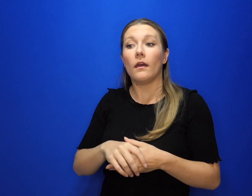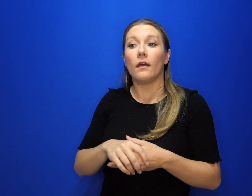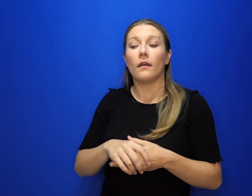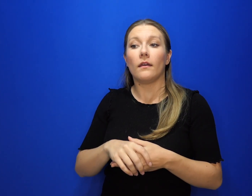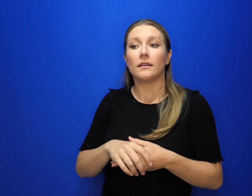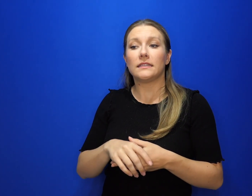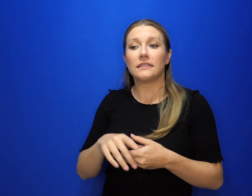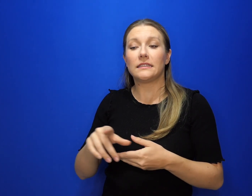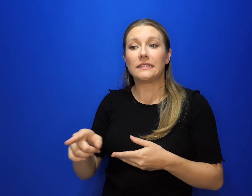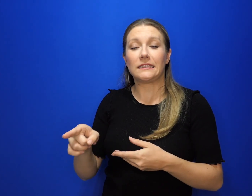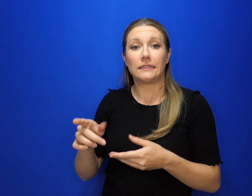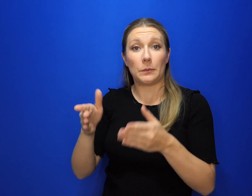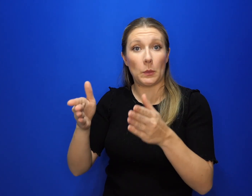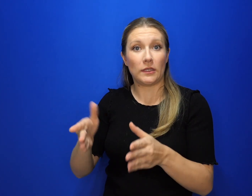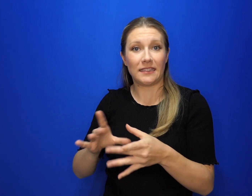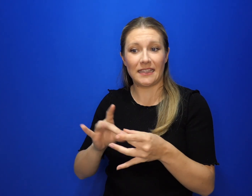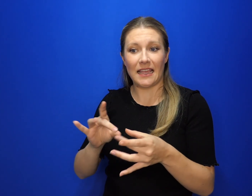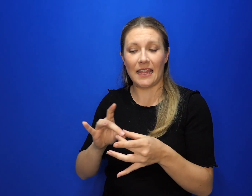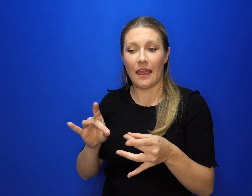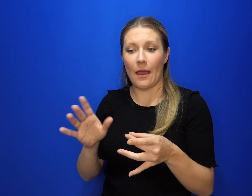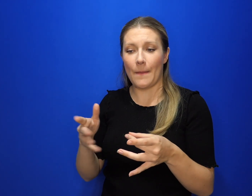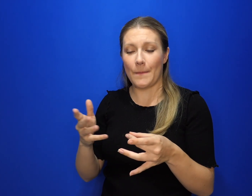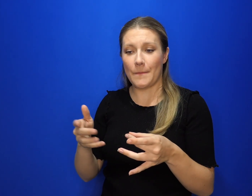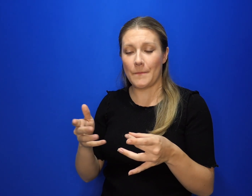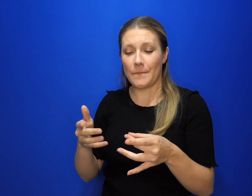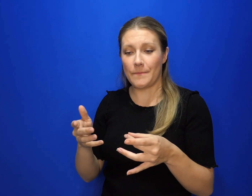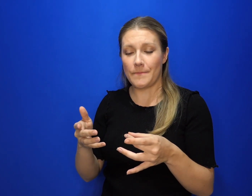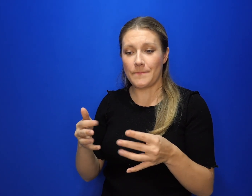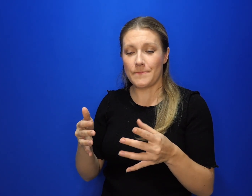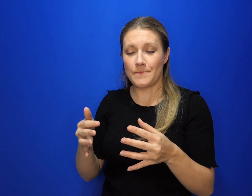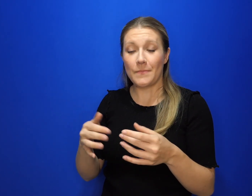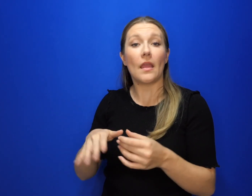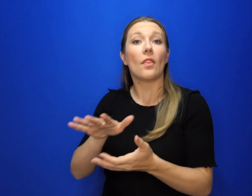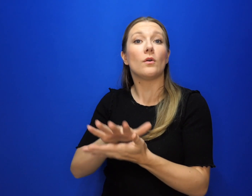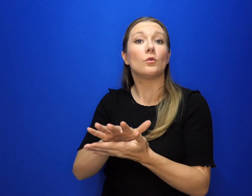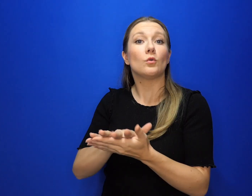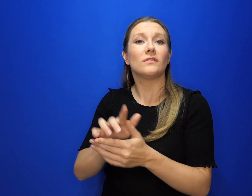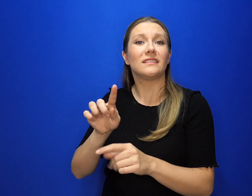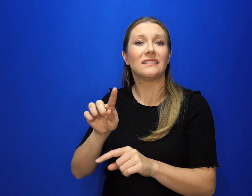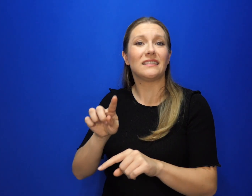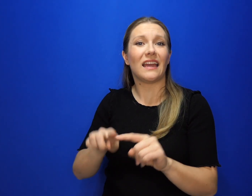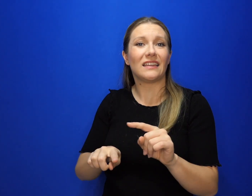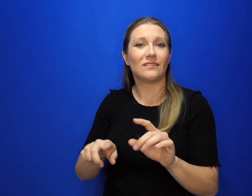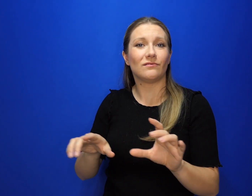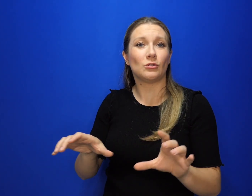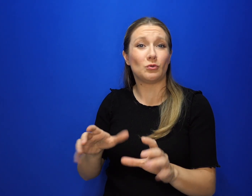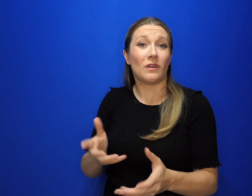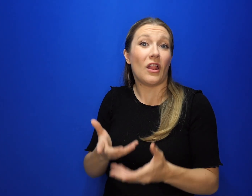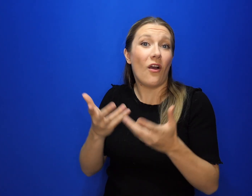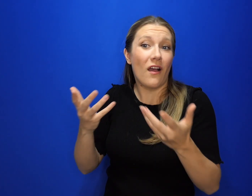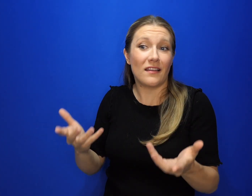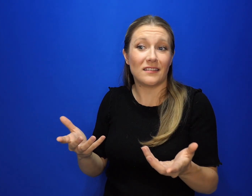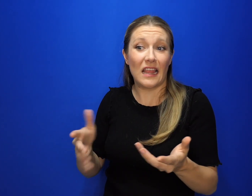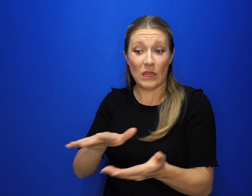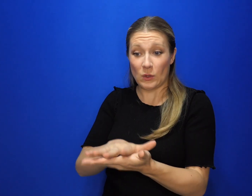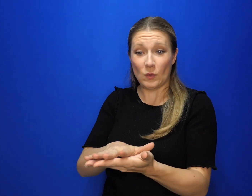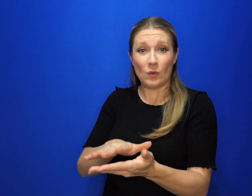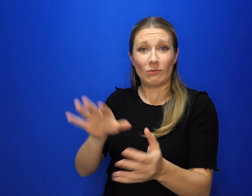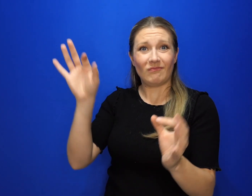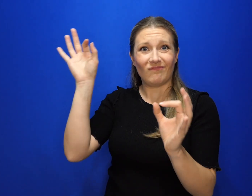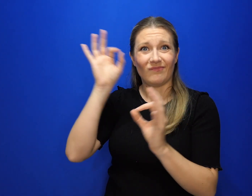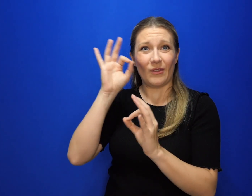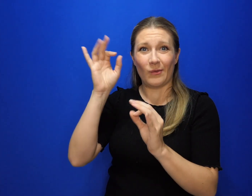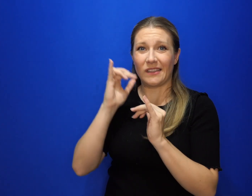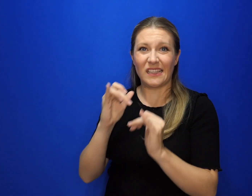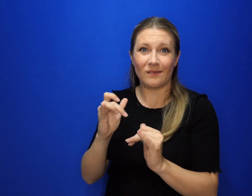And she said, the schools can't really do much and they don't know